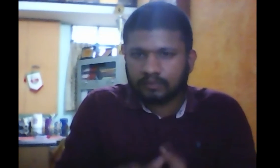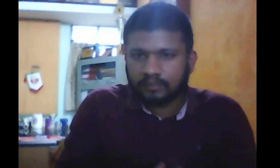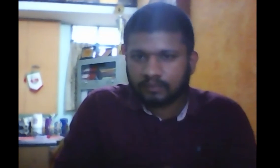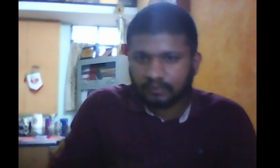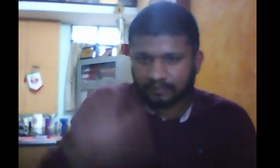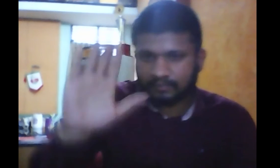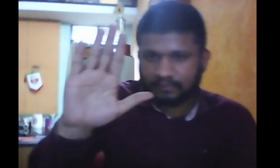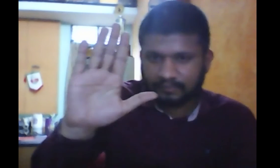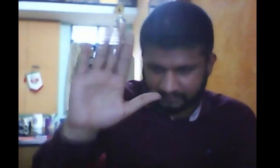Yeah.